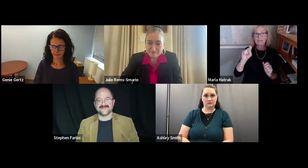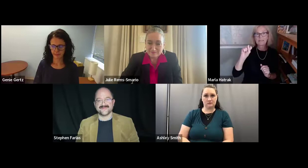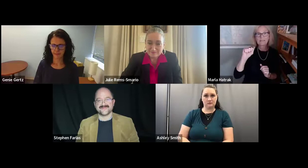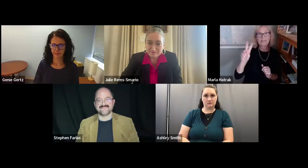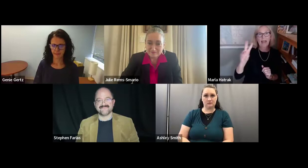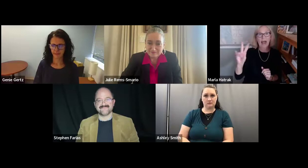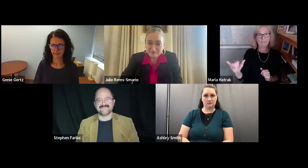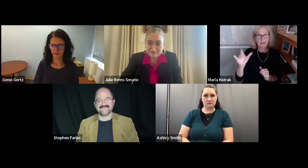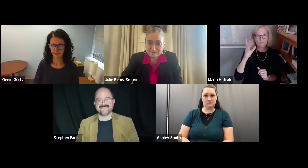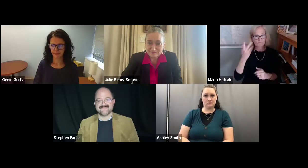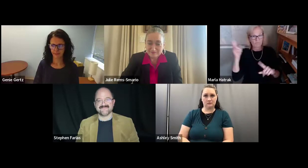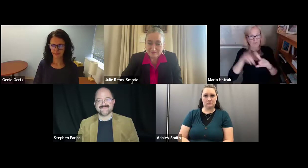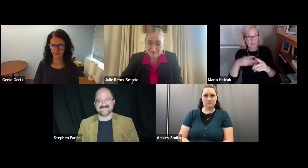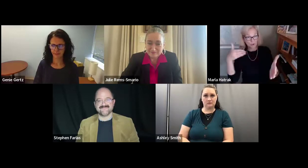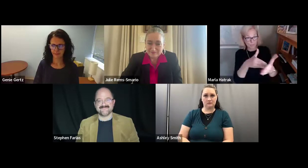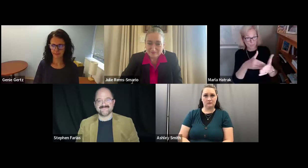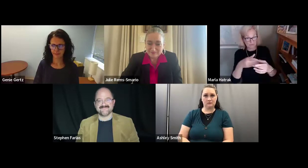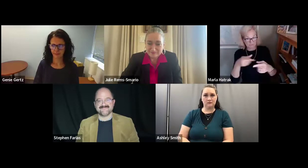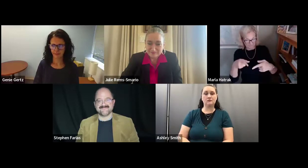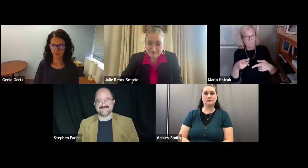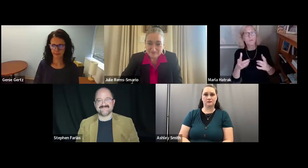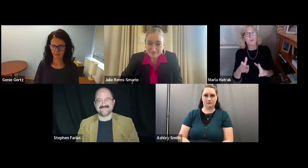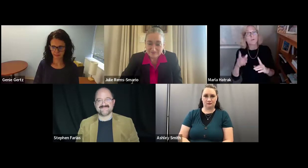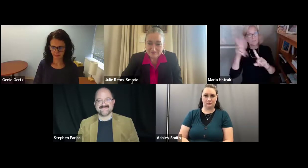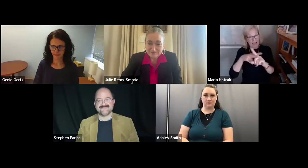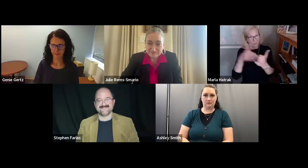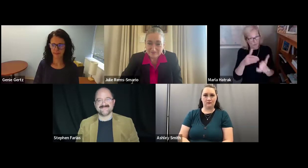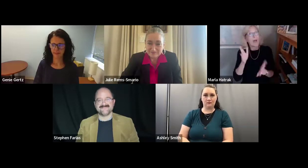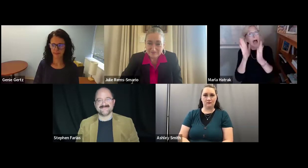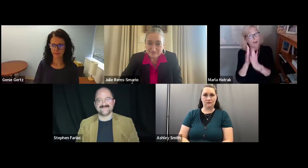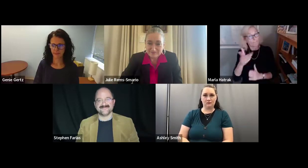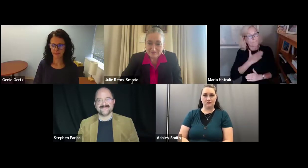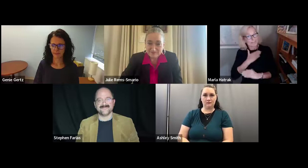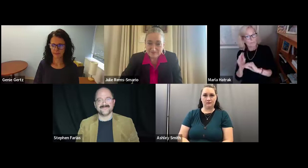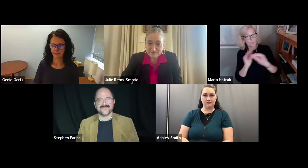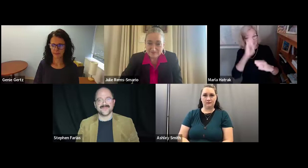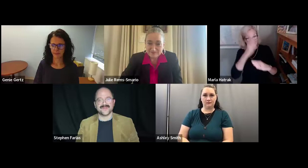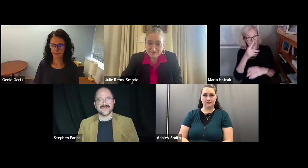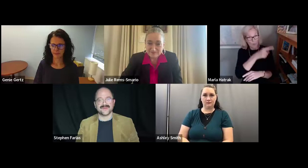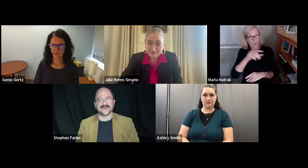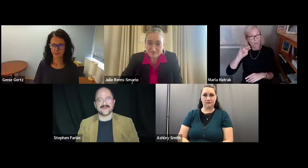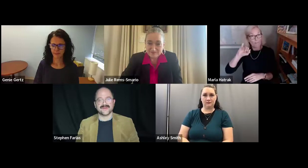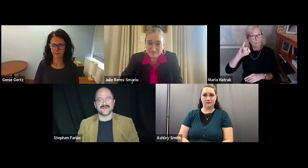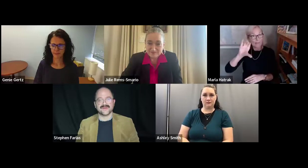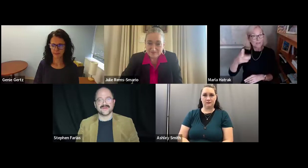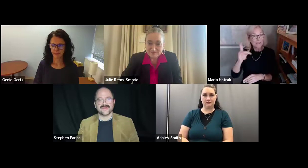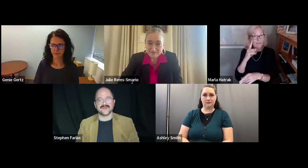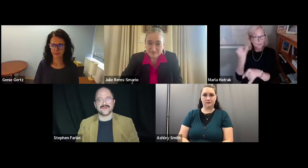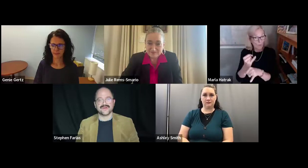very intelligent, but very savvy. And so they filed a lawsuit within the United States asking to be able to move their son